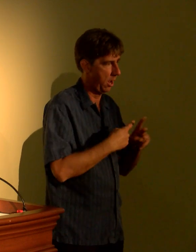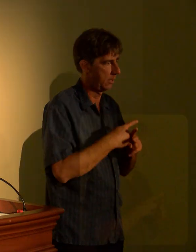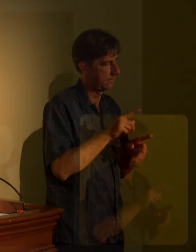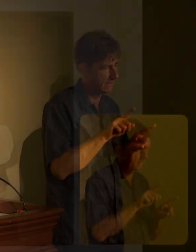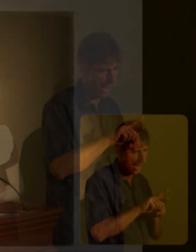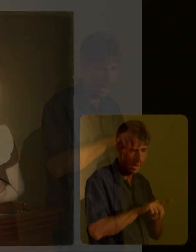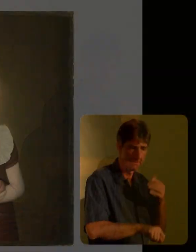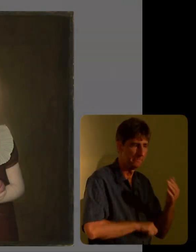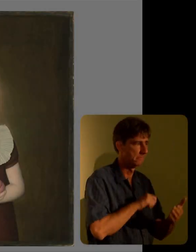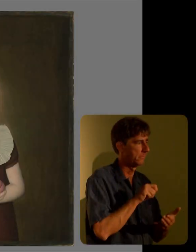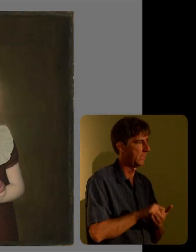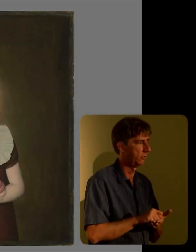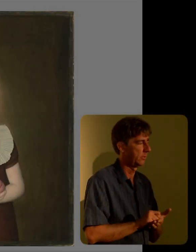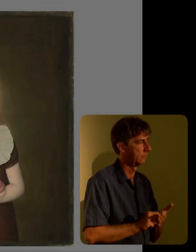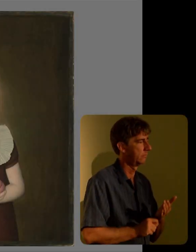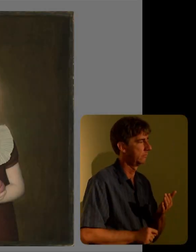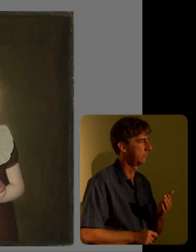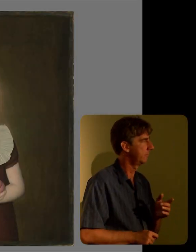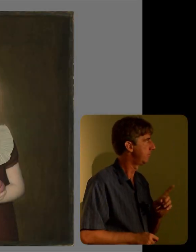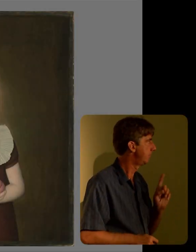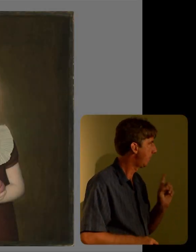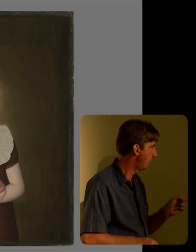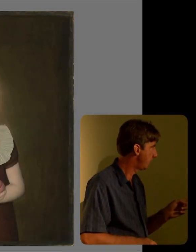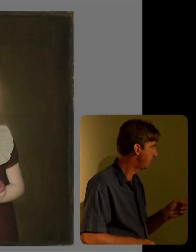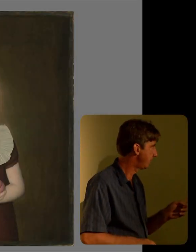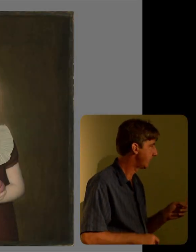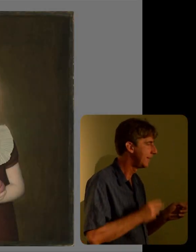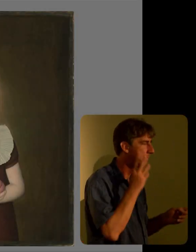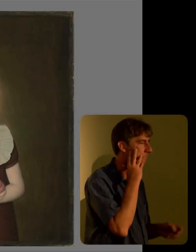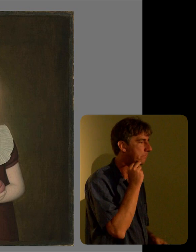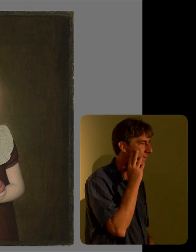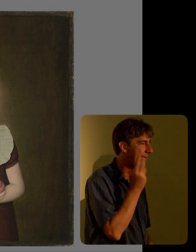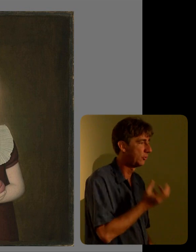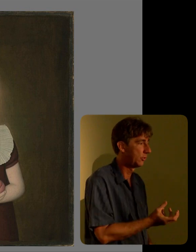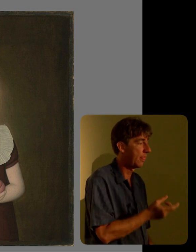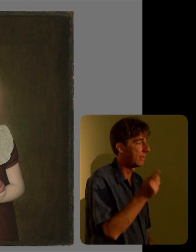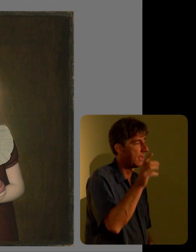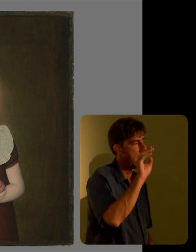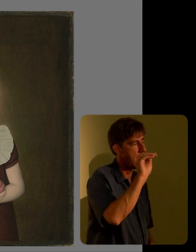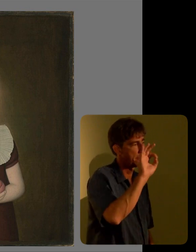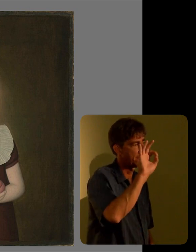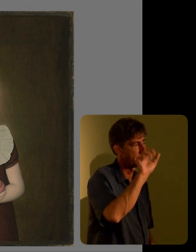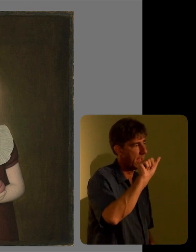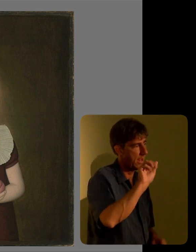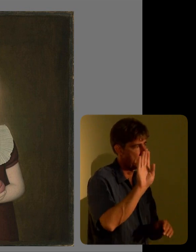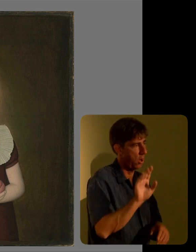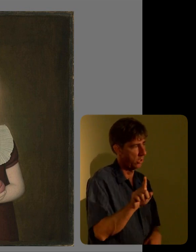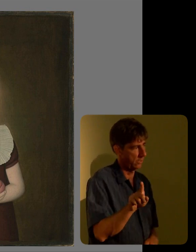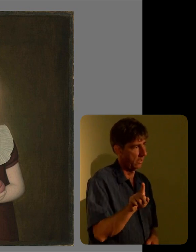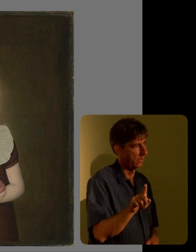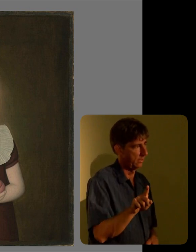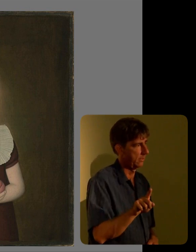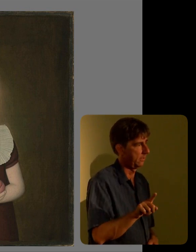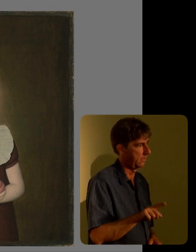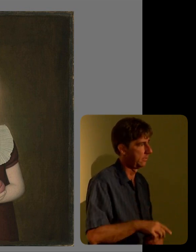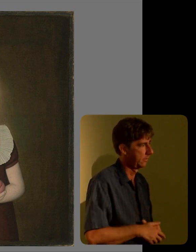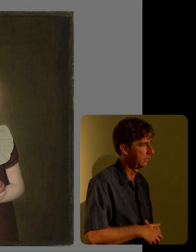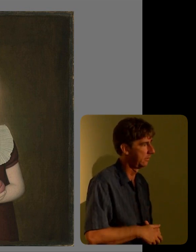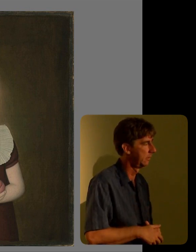period, most notably the child with a peach at the Museum of Fine Arts in Boston. Another example